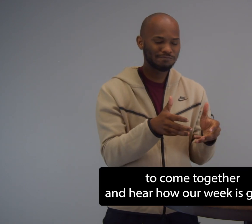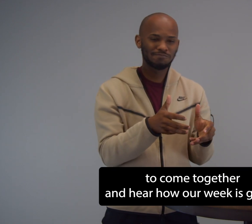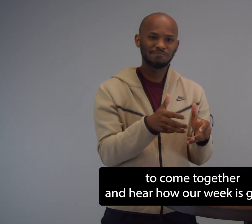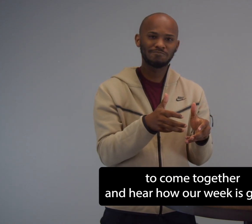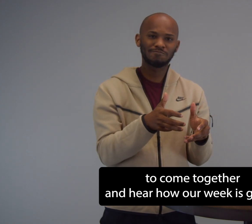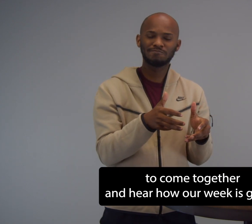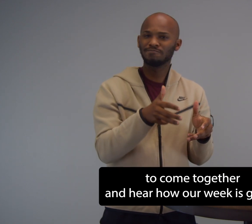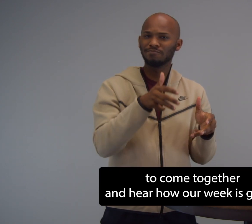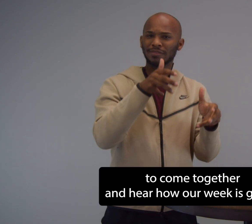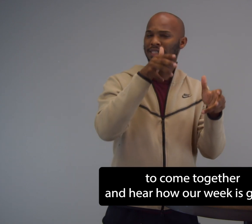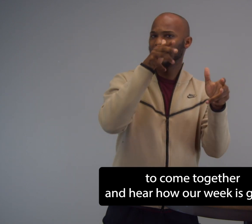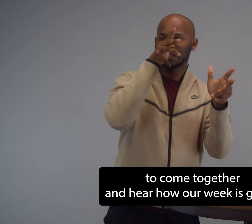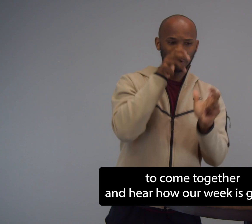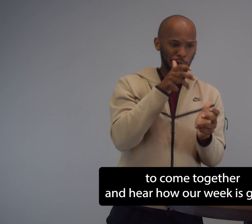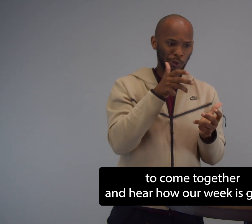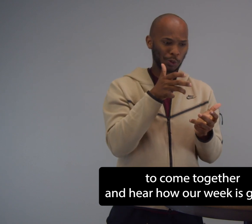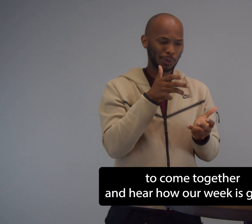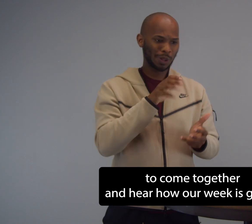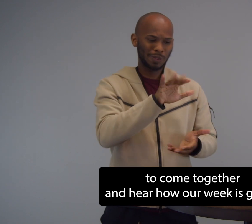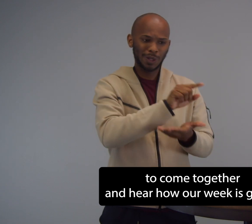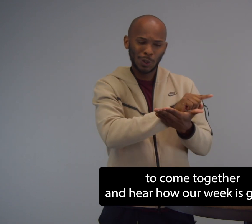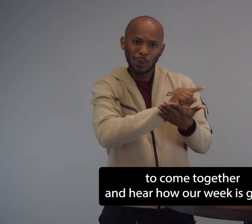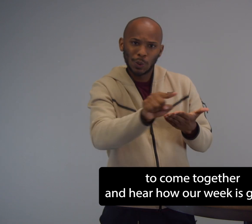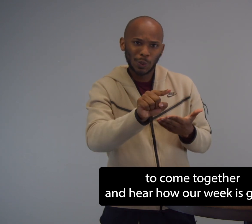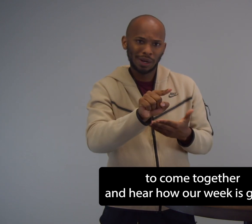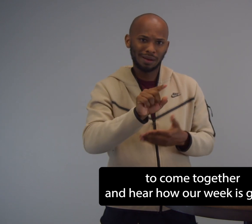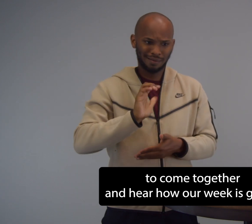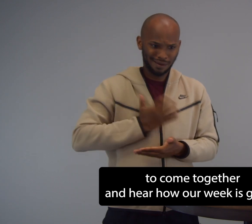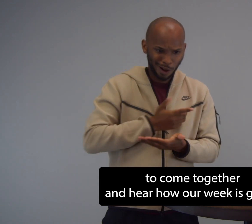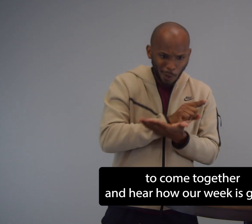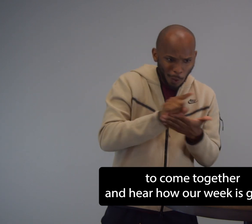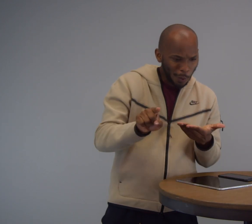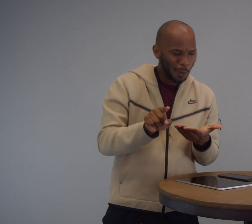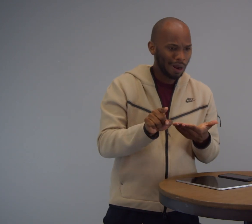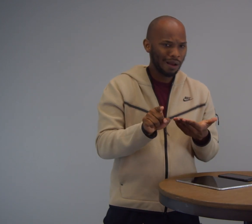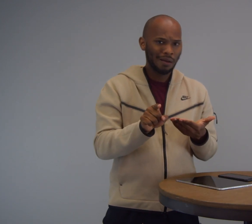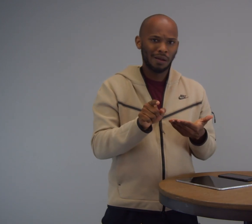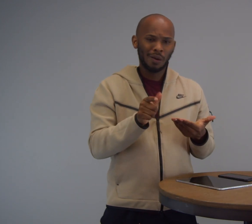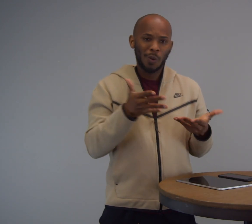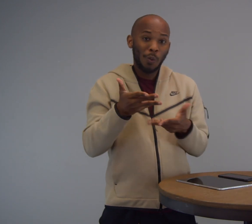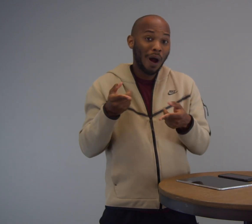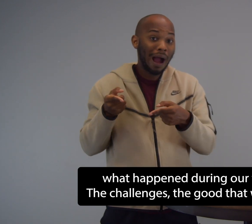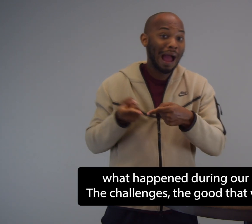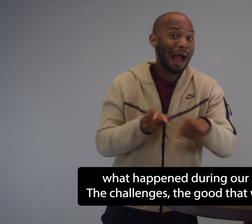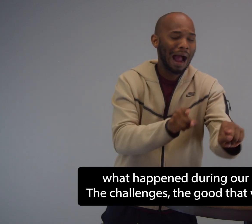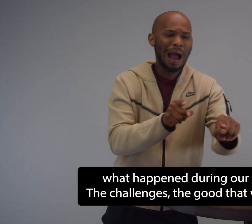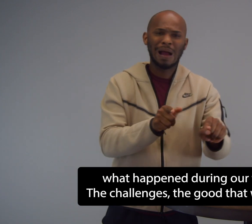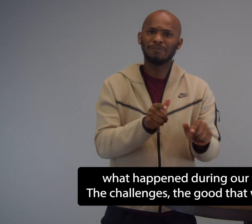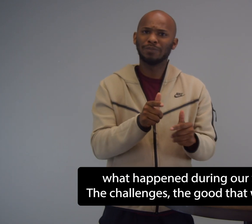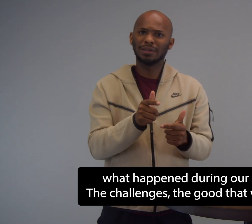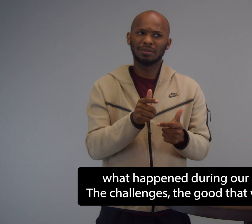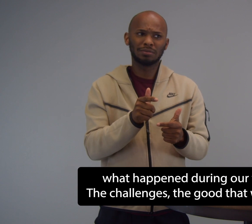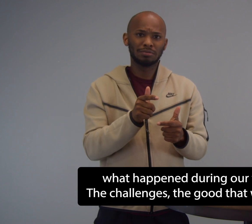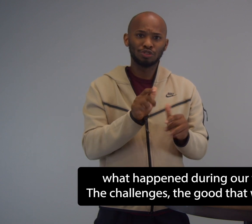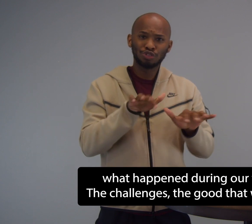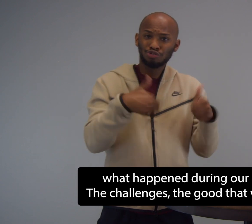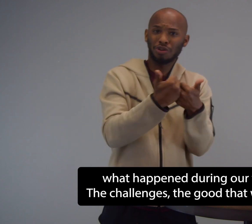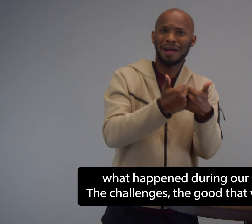and hear how our weeks are going, what happened during our week, the challenges,